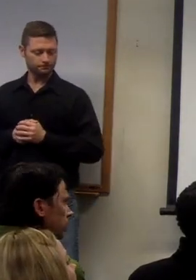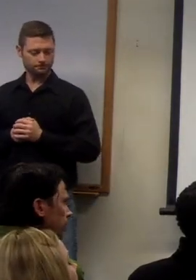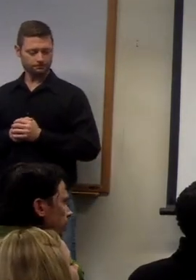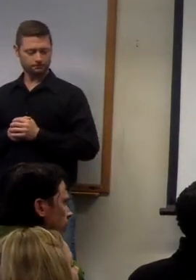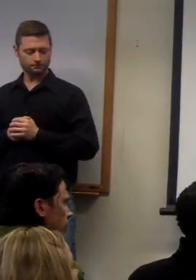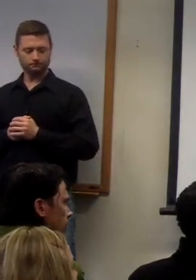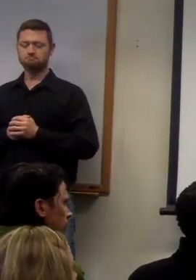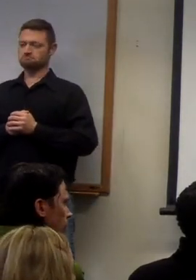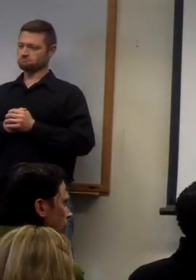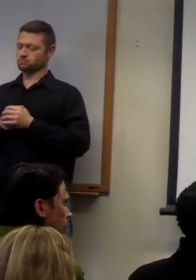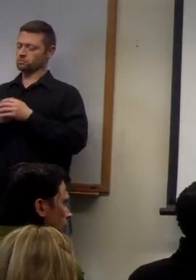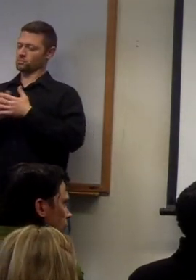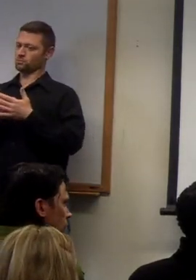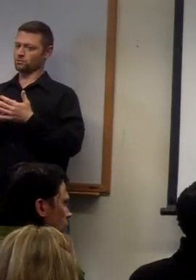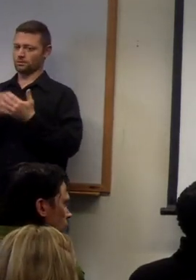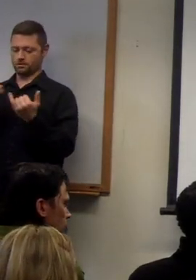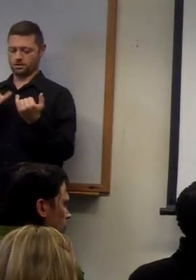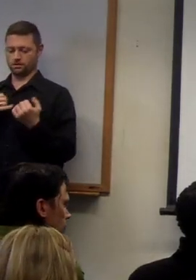And so I'm sitting in a coffee shop and